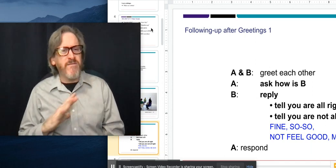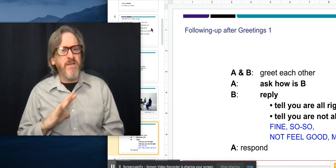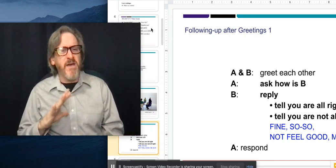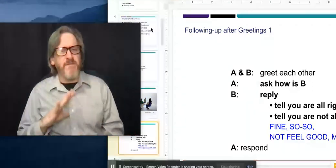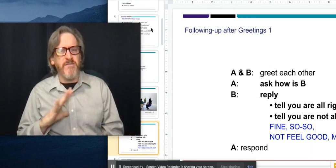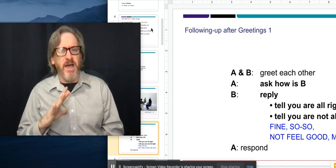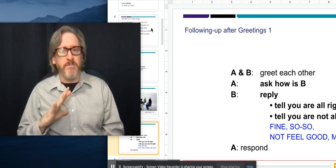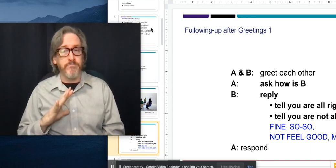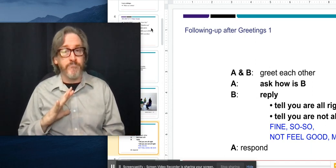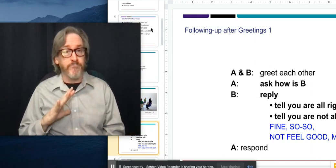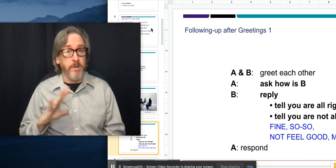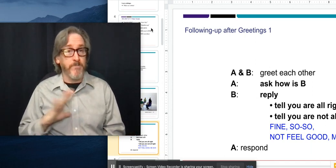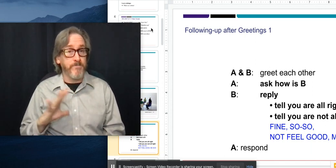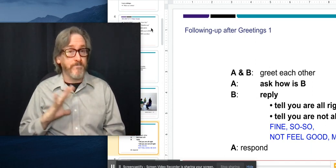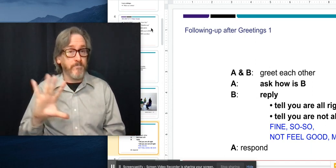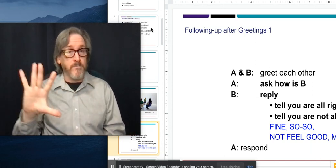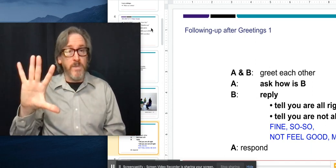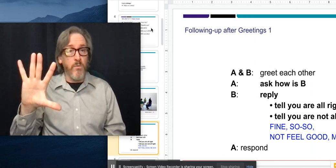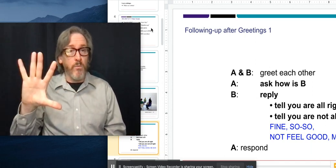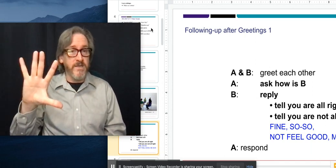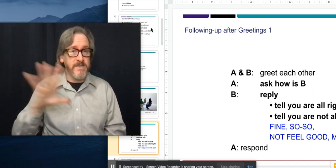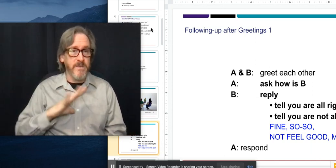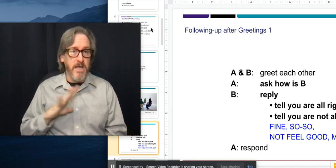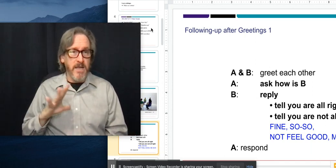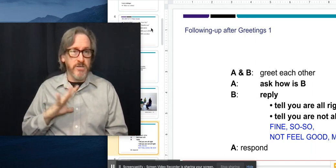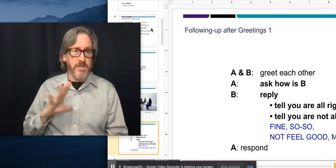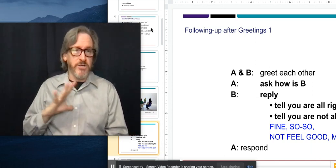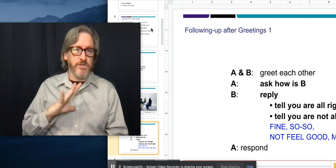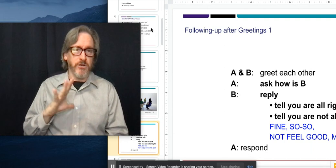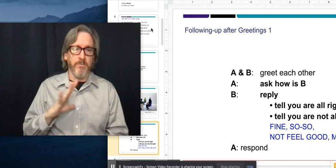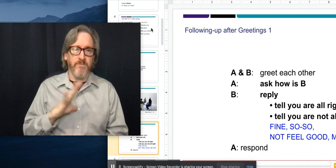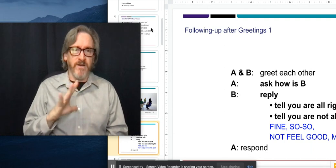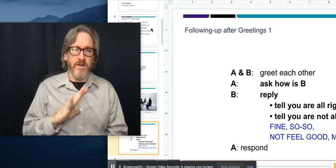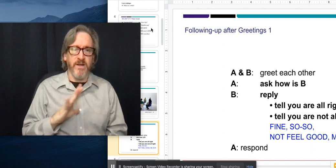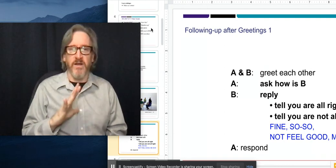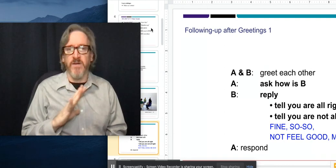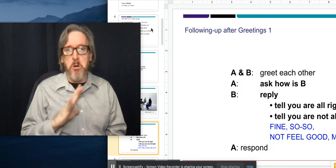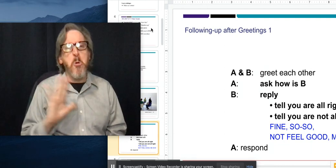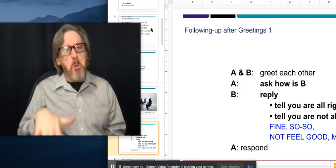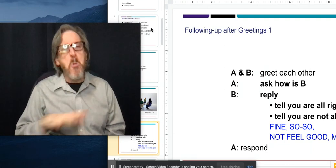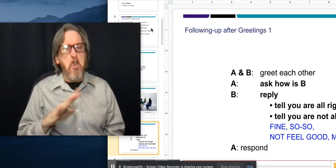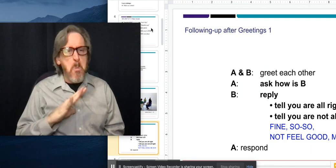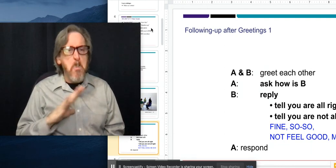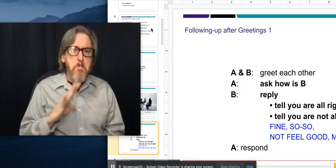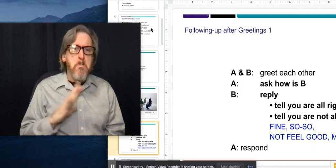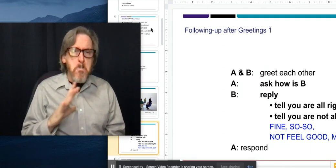goes, oh, fine. With this, you just touch your sternum. Fine.